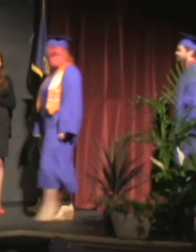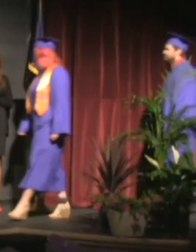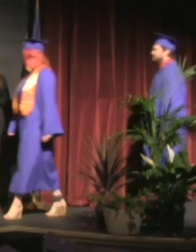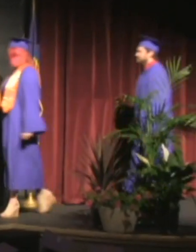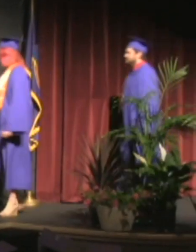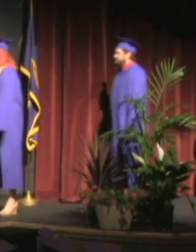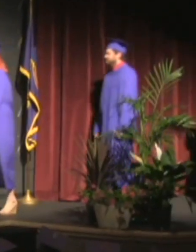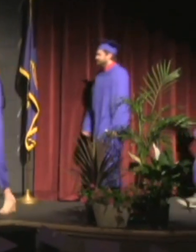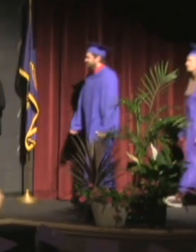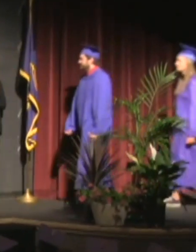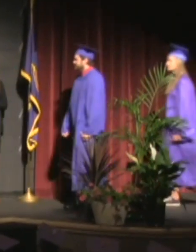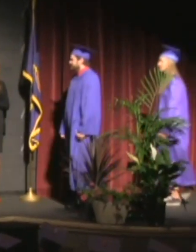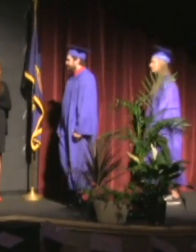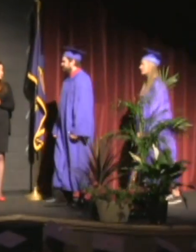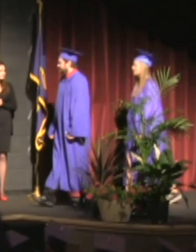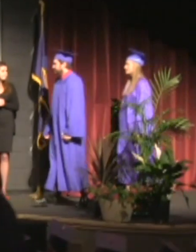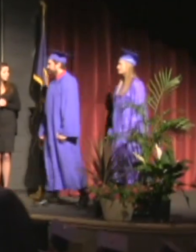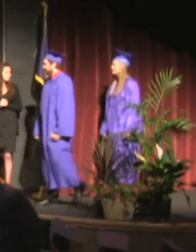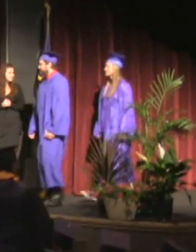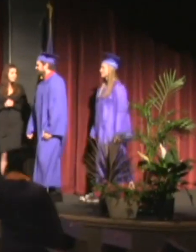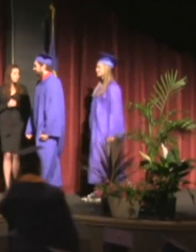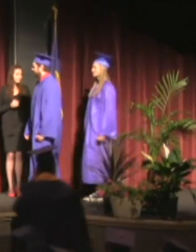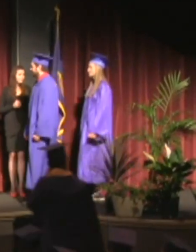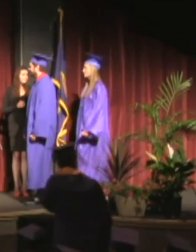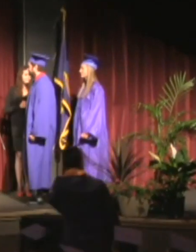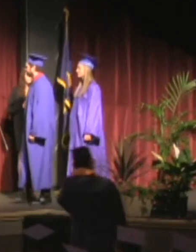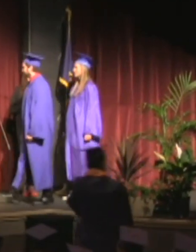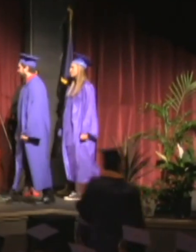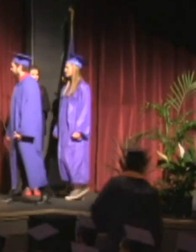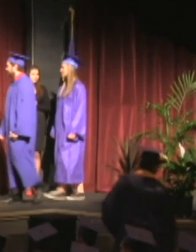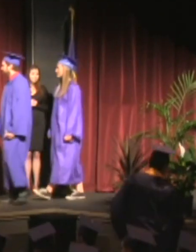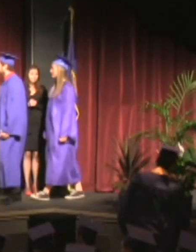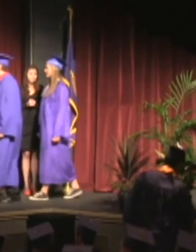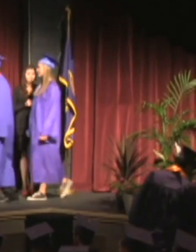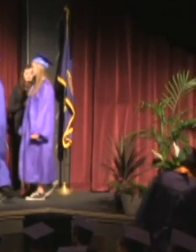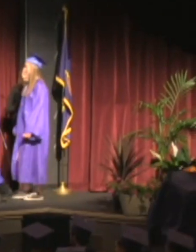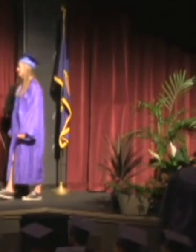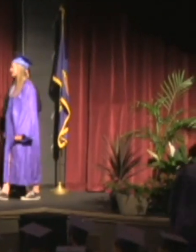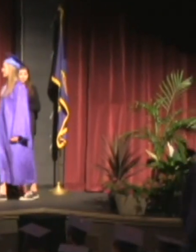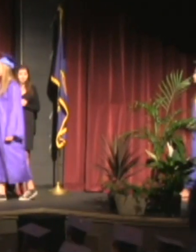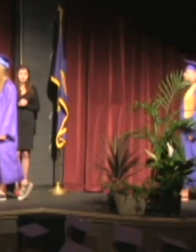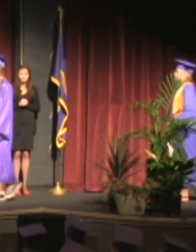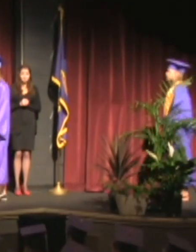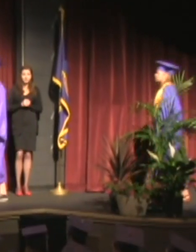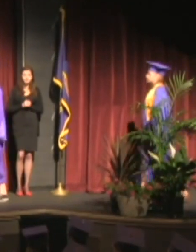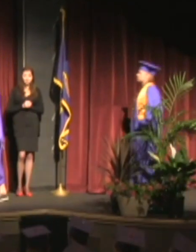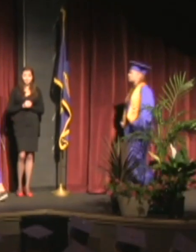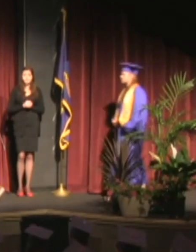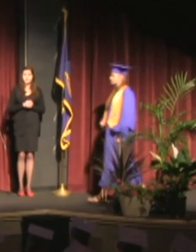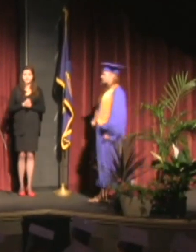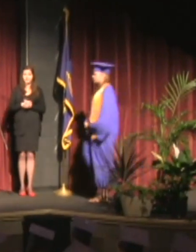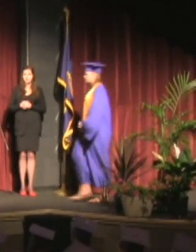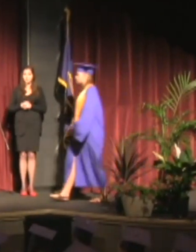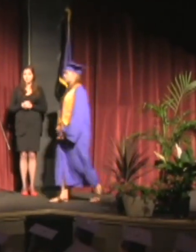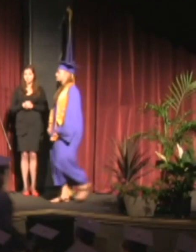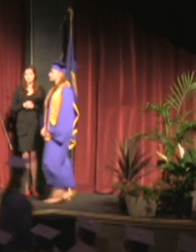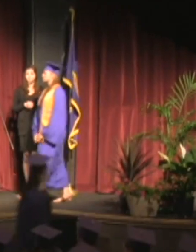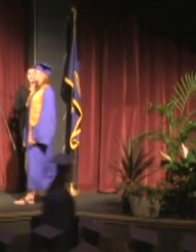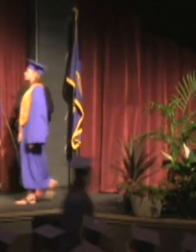Stand in front of the recipients over there. Yep. front of the chairs.